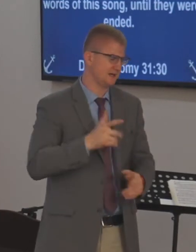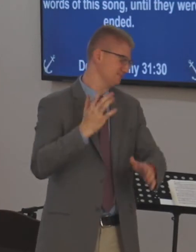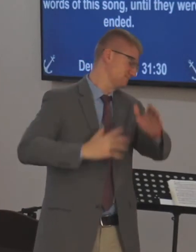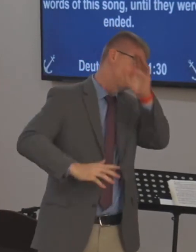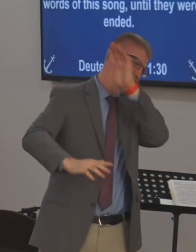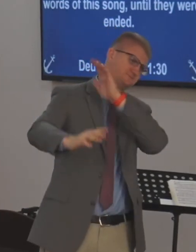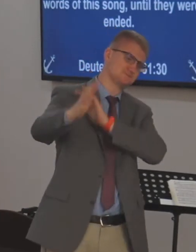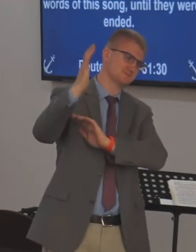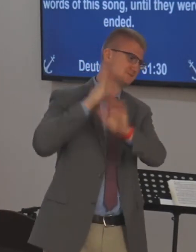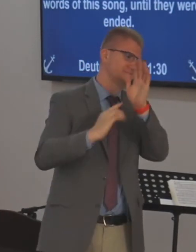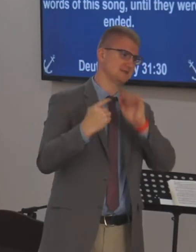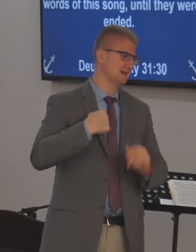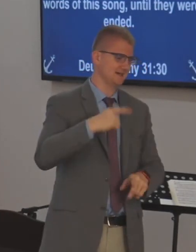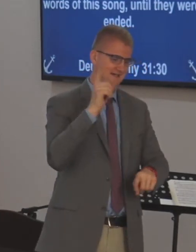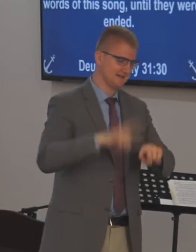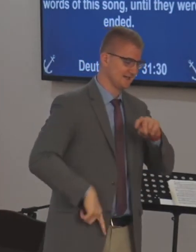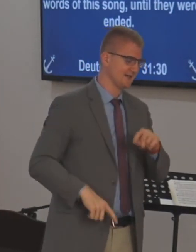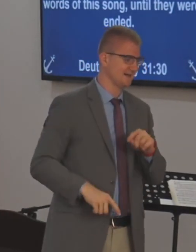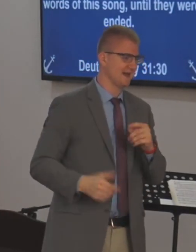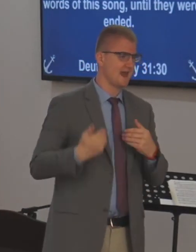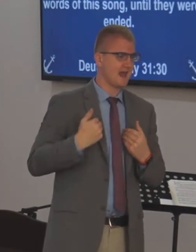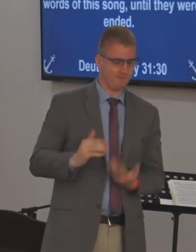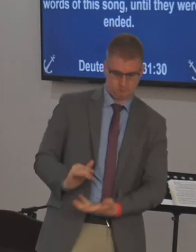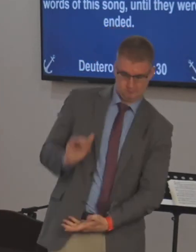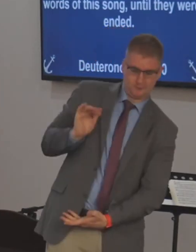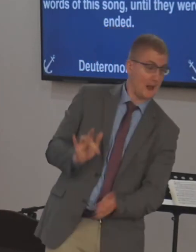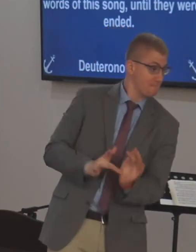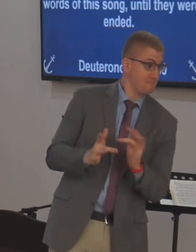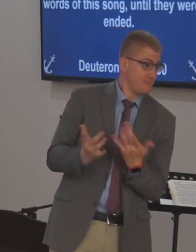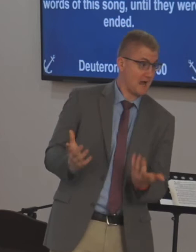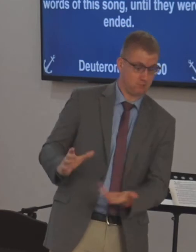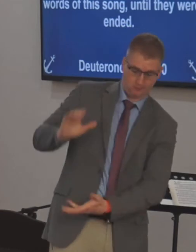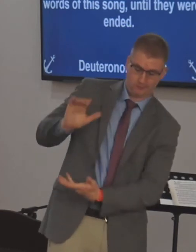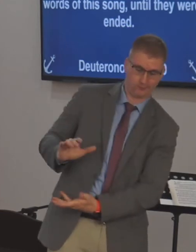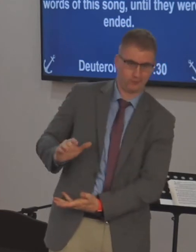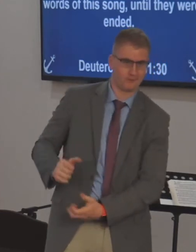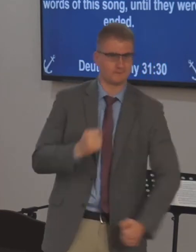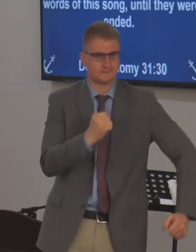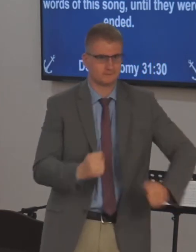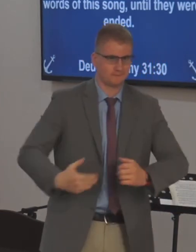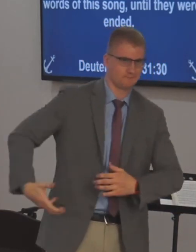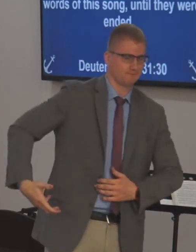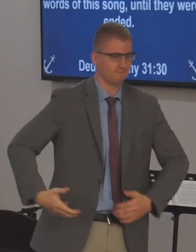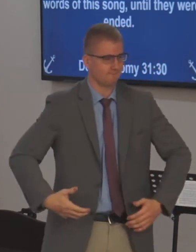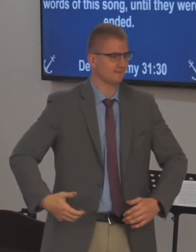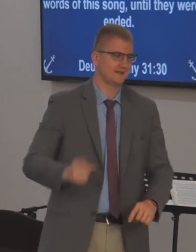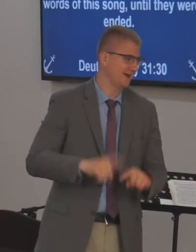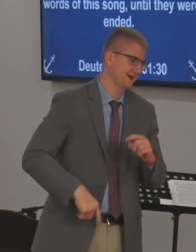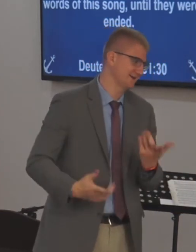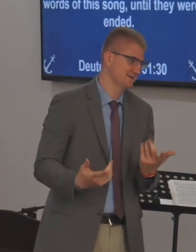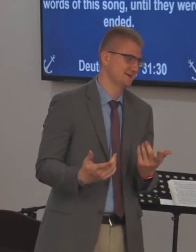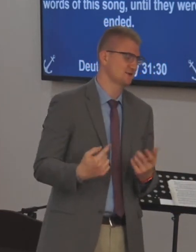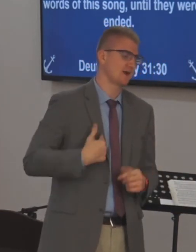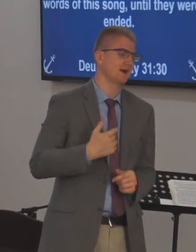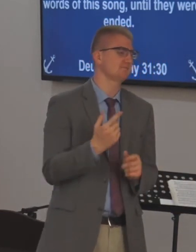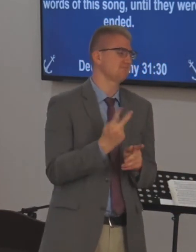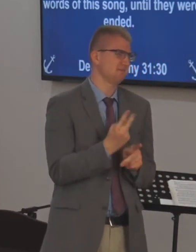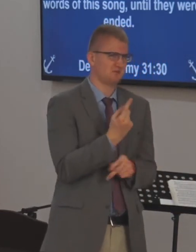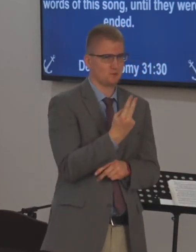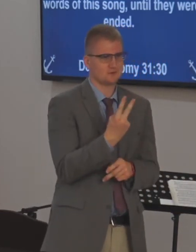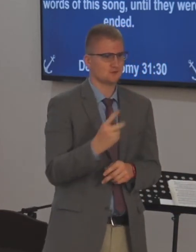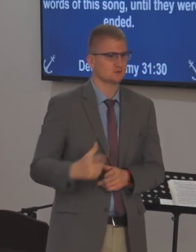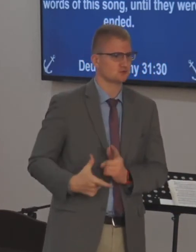can't carry Bibles around when I'm jogging, but I've summarized. We've got this message summarized in here. Would you please take it home